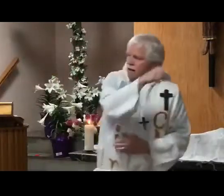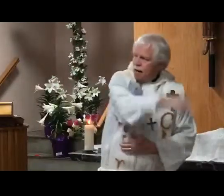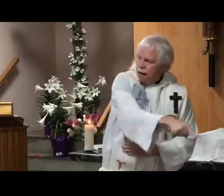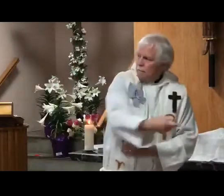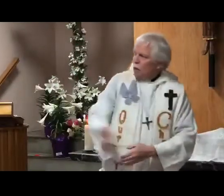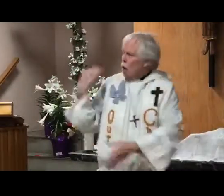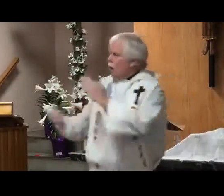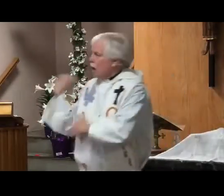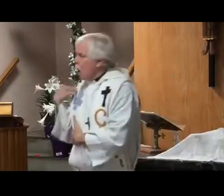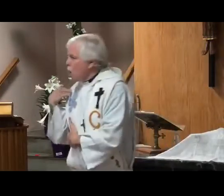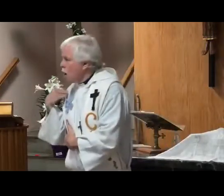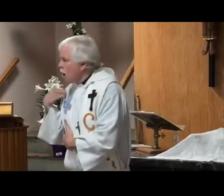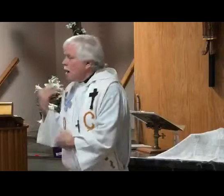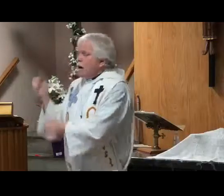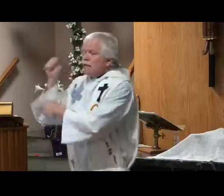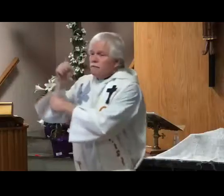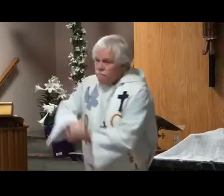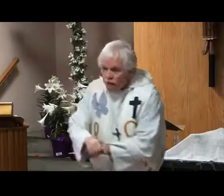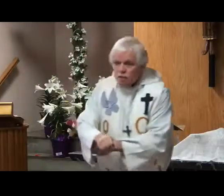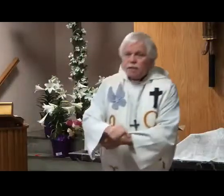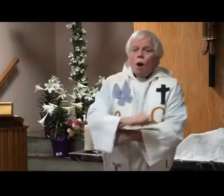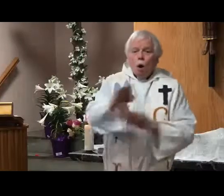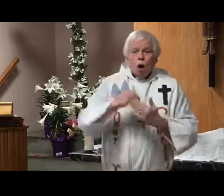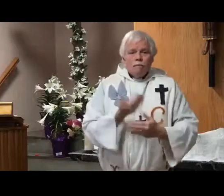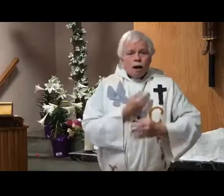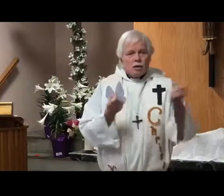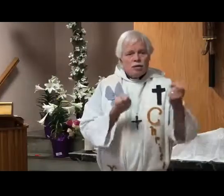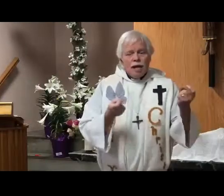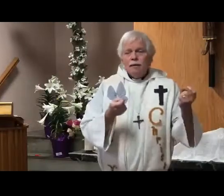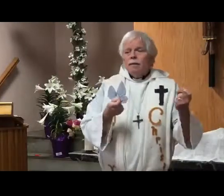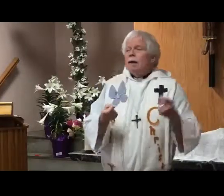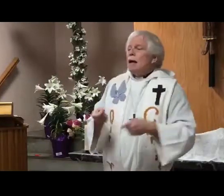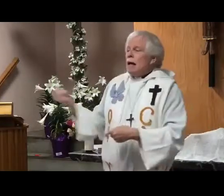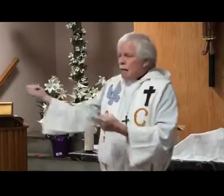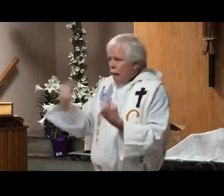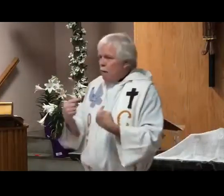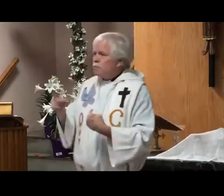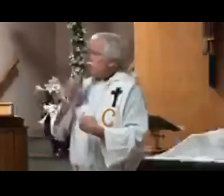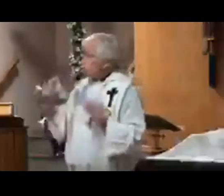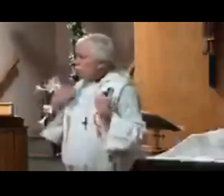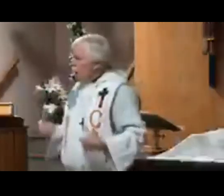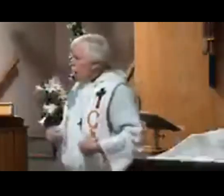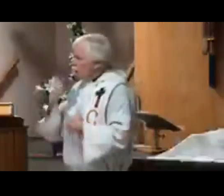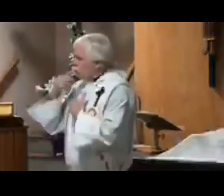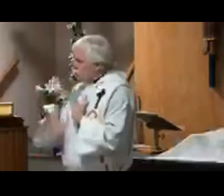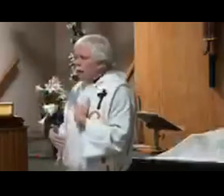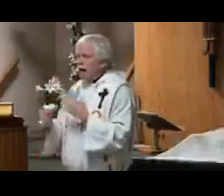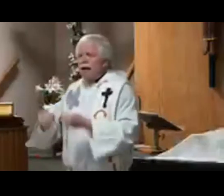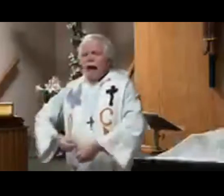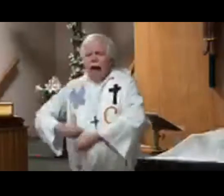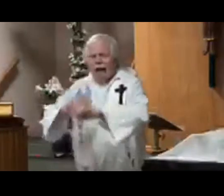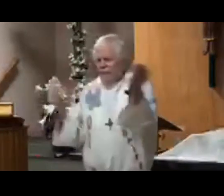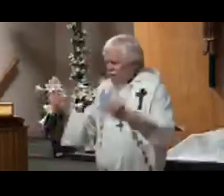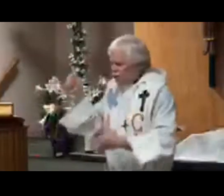that defeated him long ago defeats all of our sin. He comes true body, true